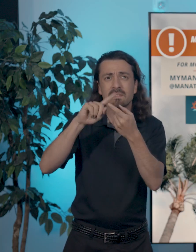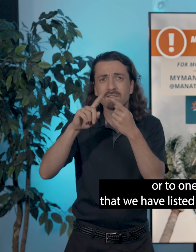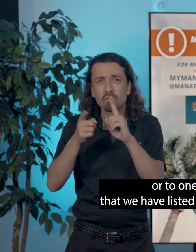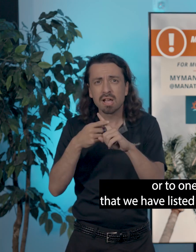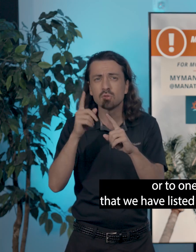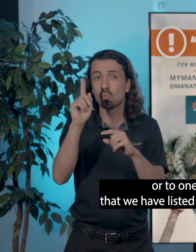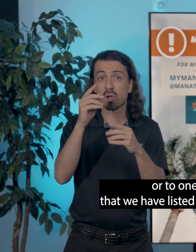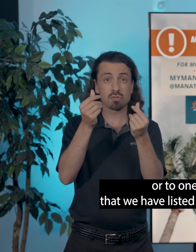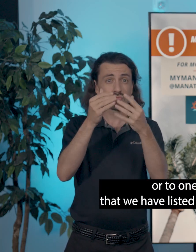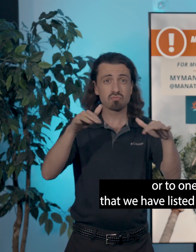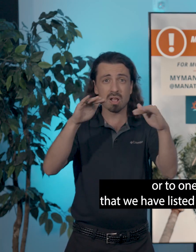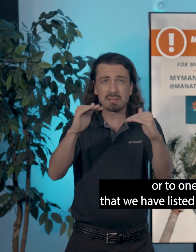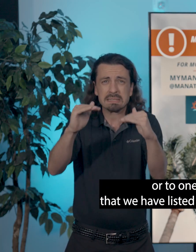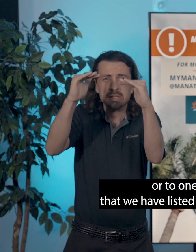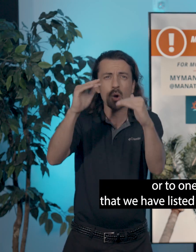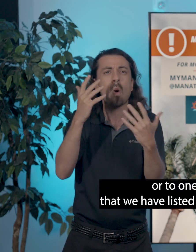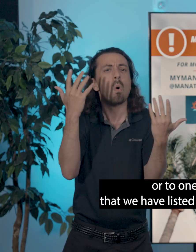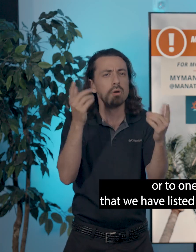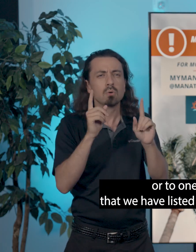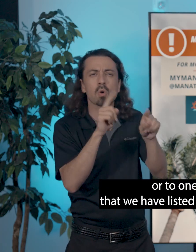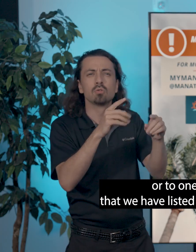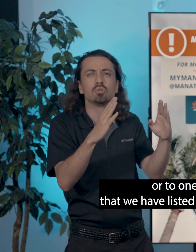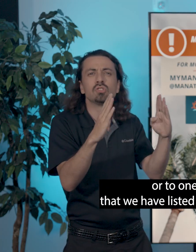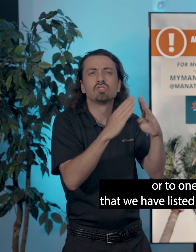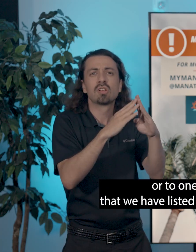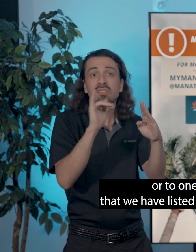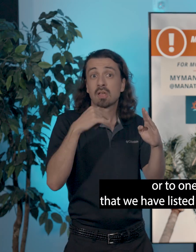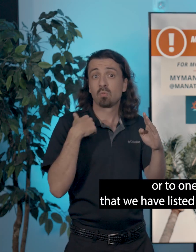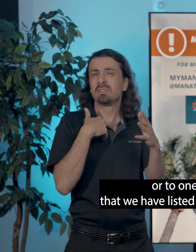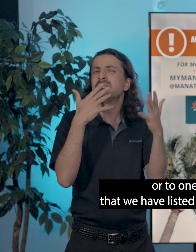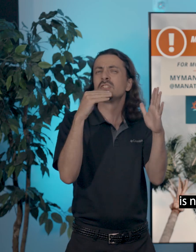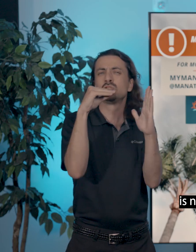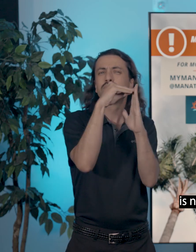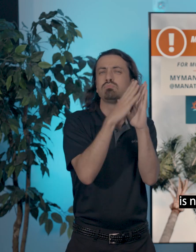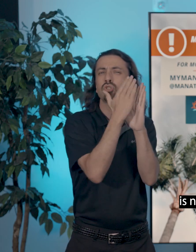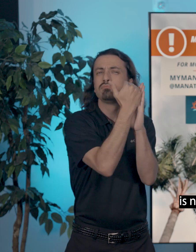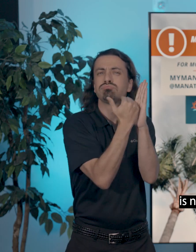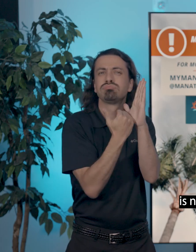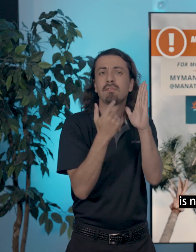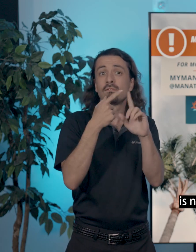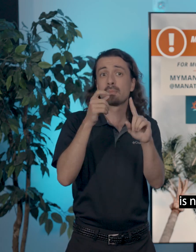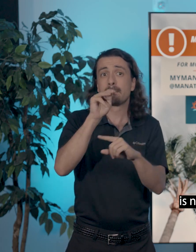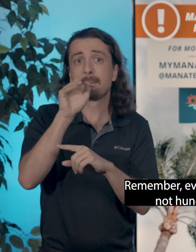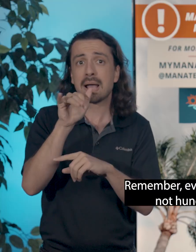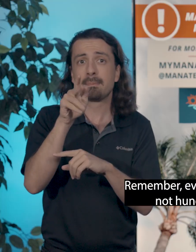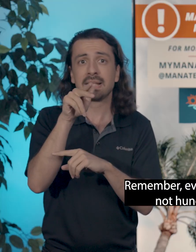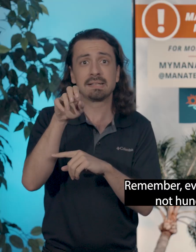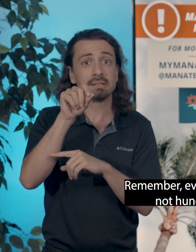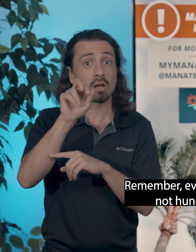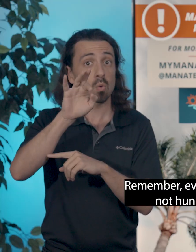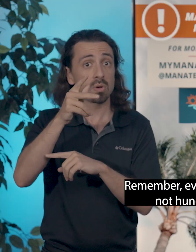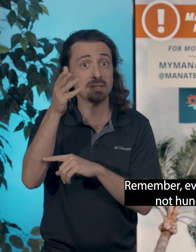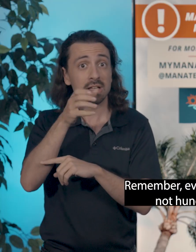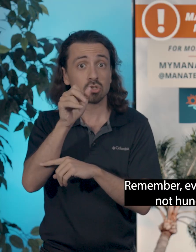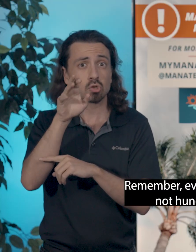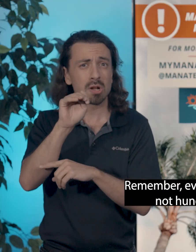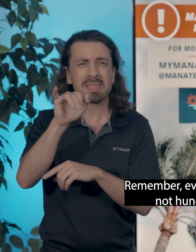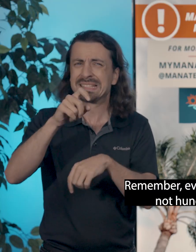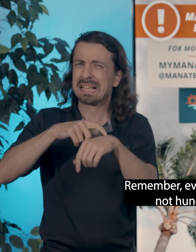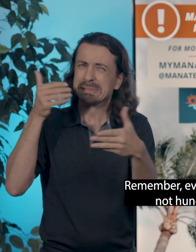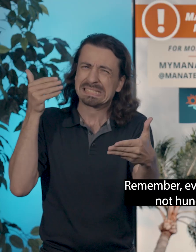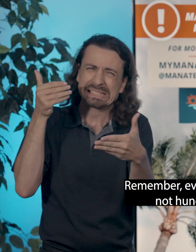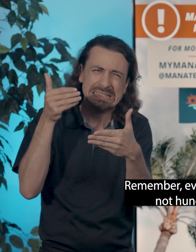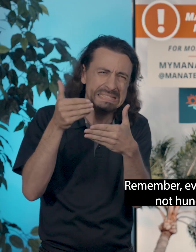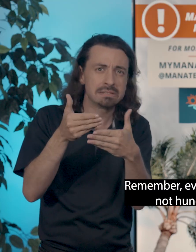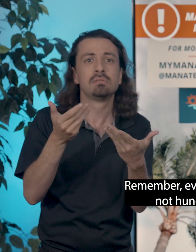ground or to one of the shelters that we have listed at mymanatee.org/storm is narrowing. Remember, evacuate tens